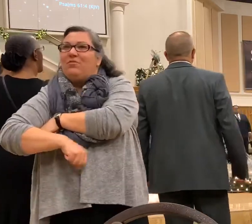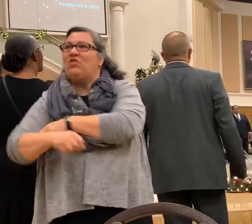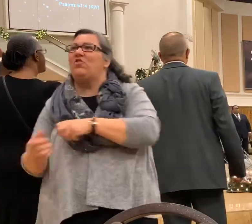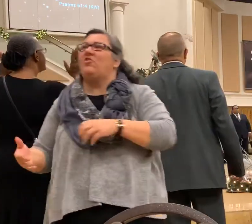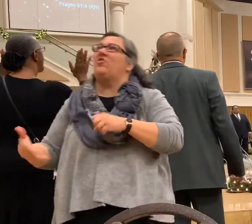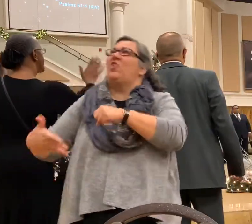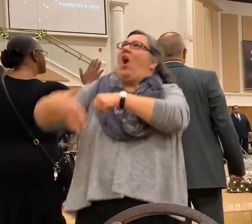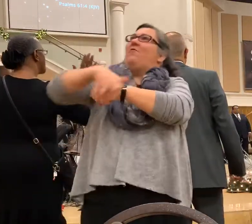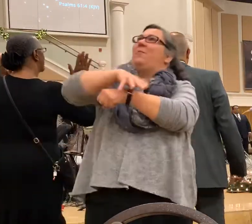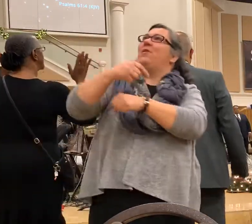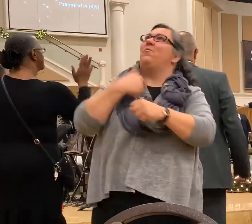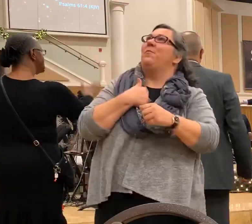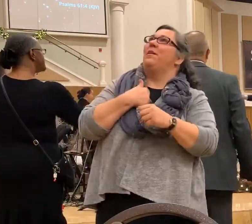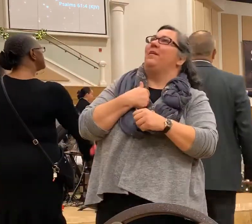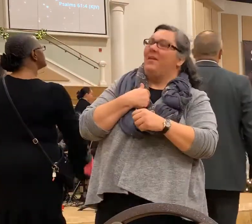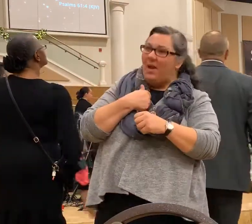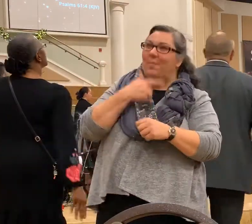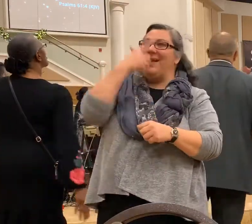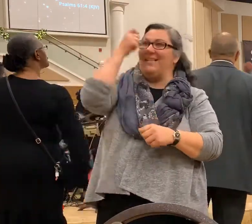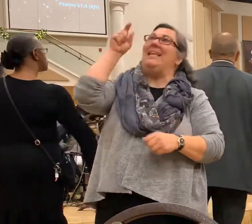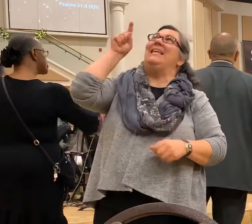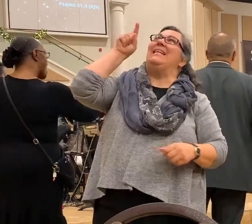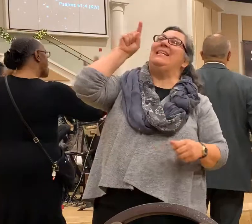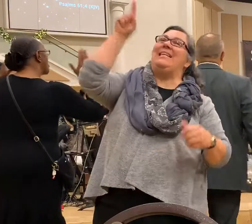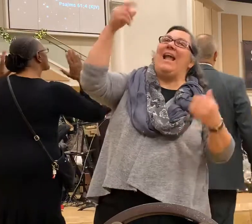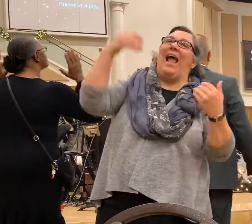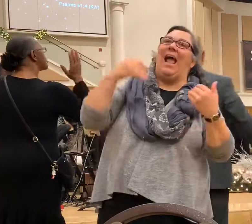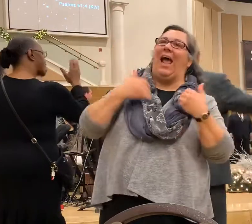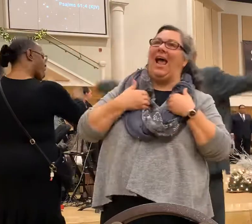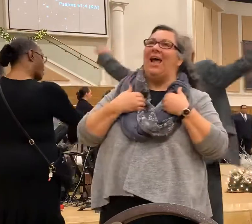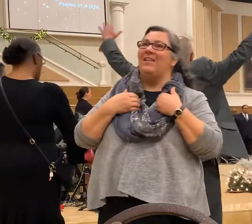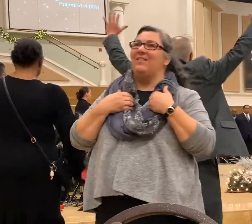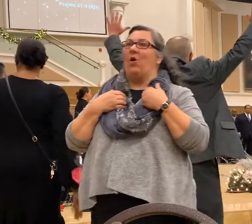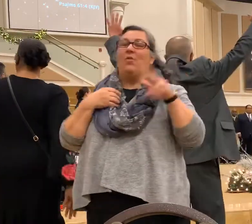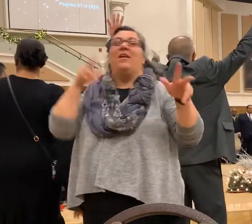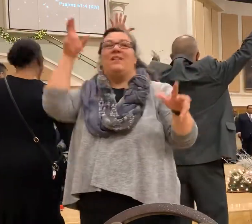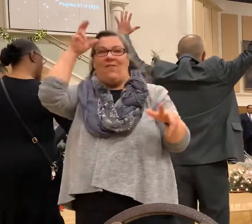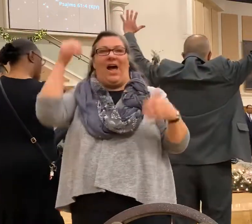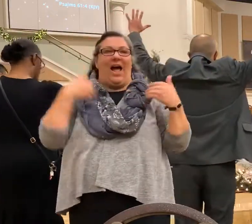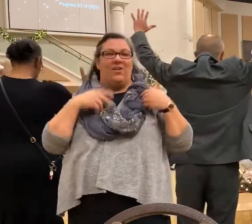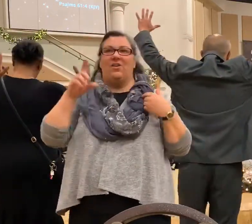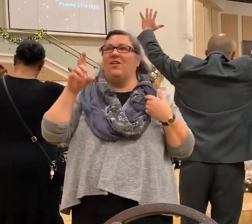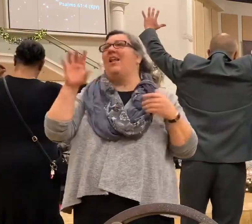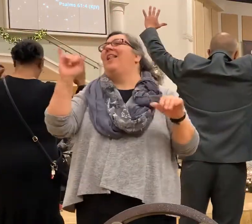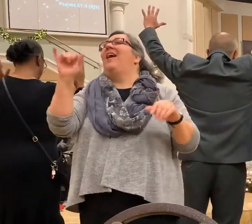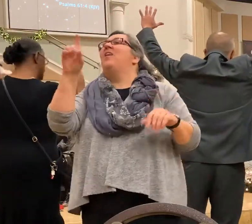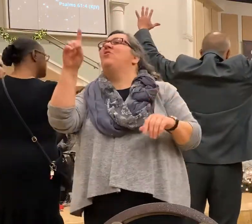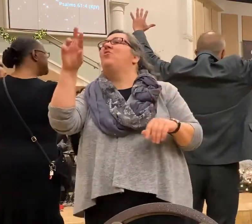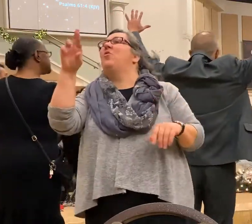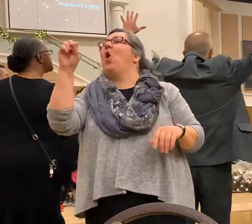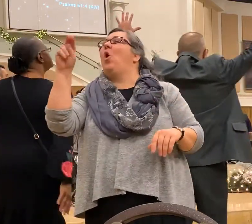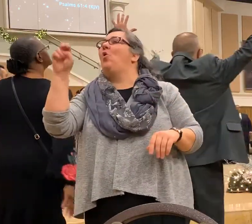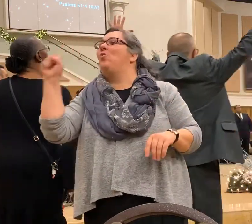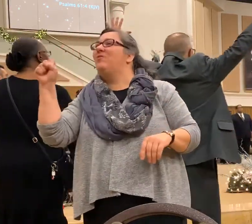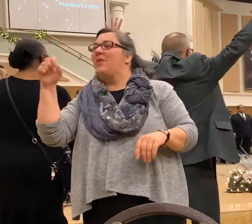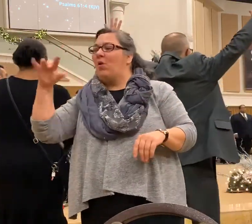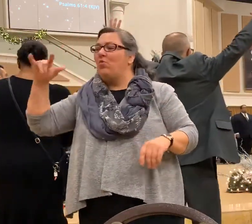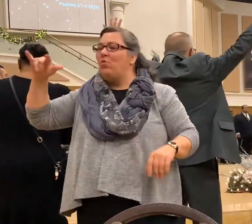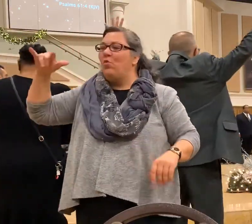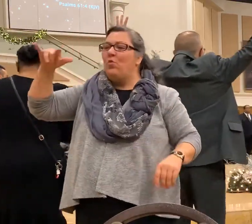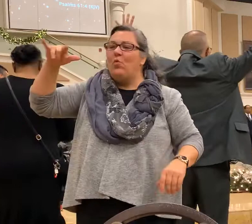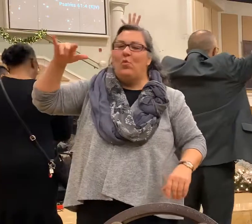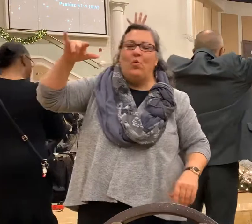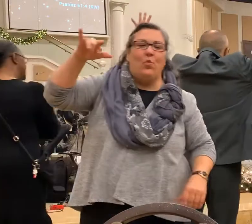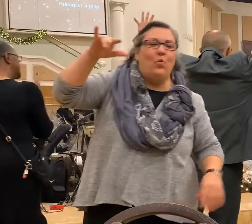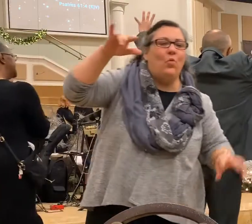me. Because he's got drones up there looking. He's been searching. Where's he at? Where's she at? I heard what